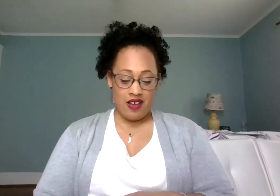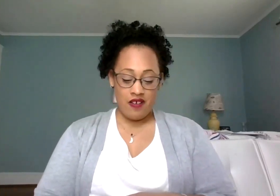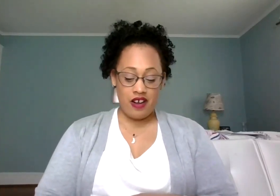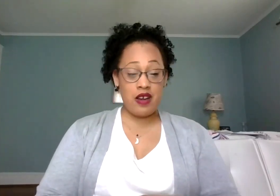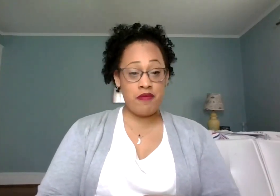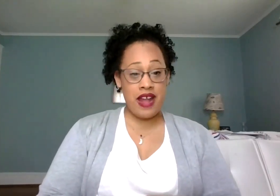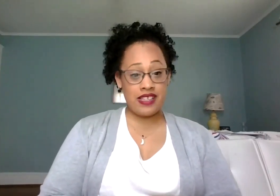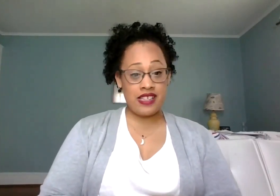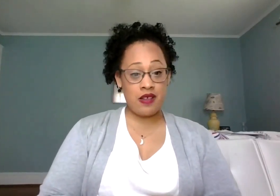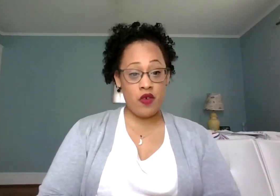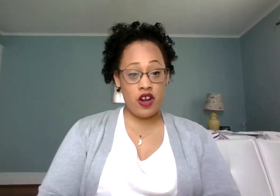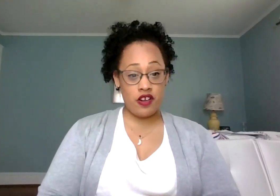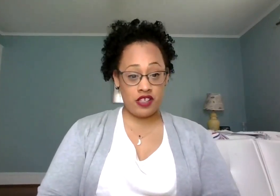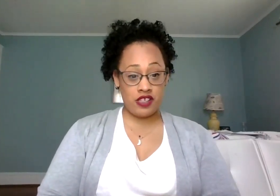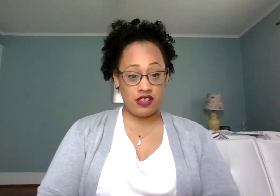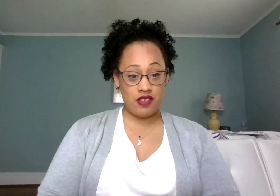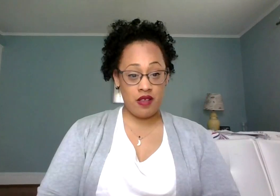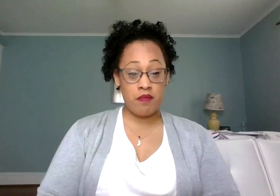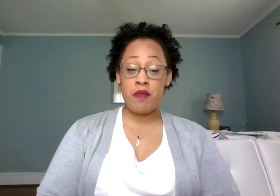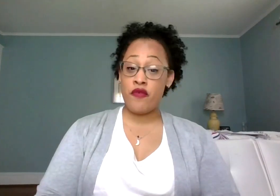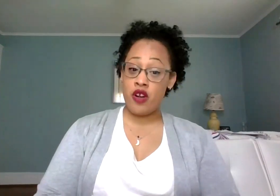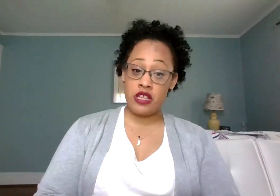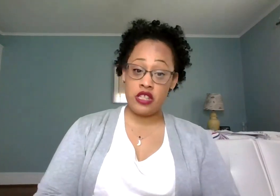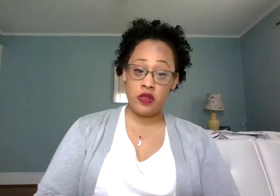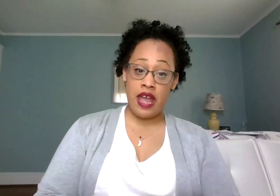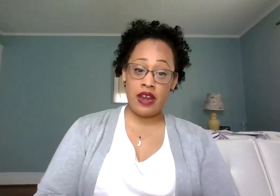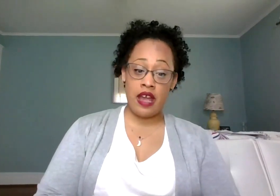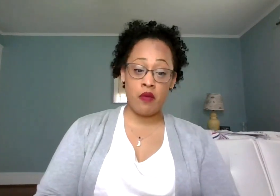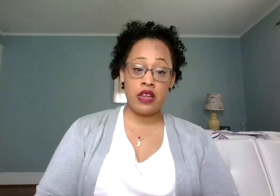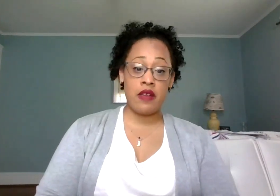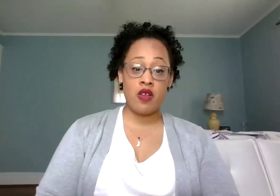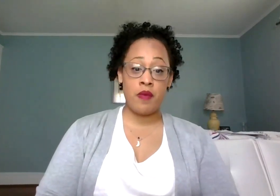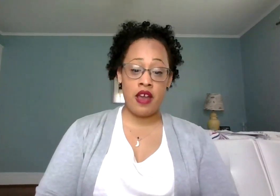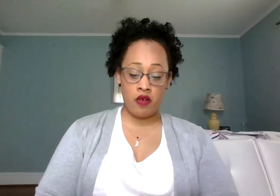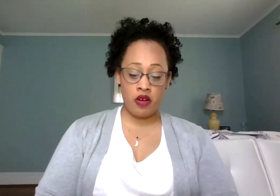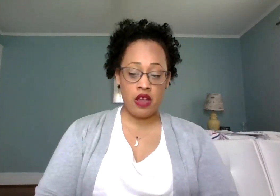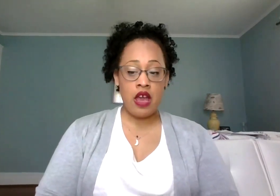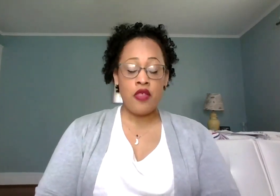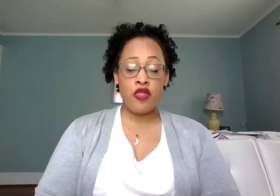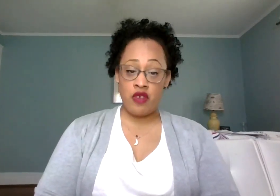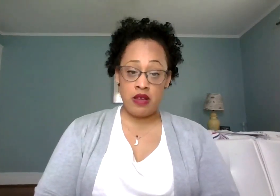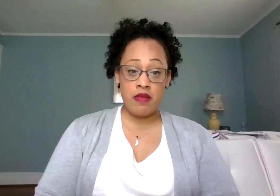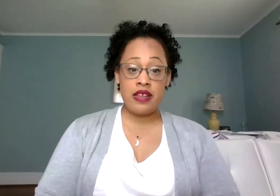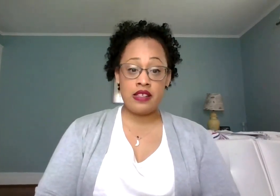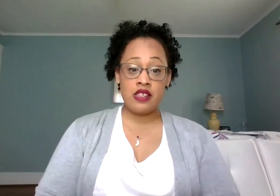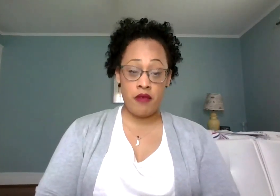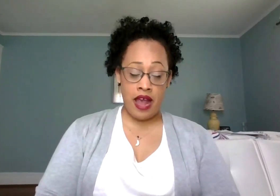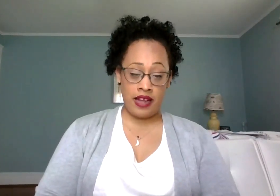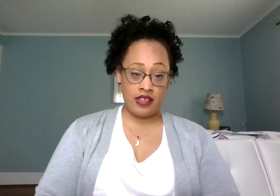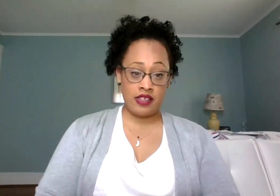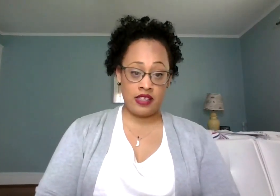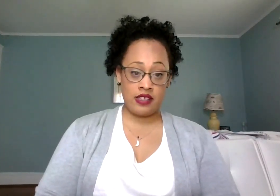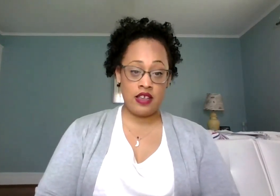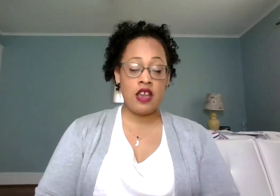we're going to practice some words. But before we do that, I want to give you about 3 minutes to practice